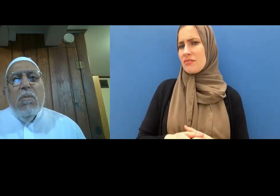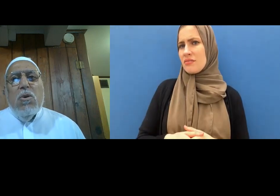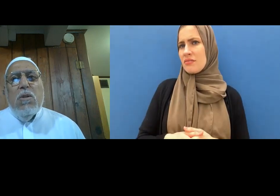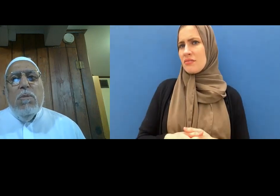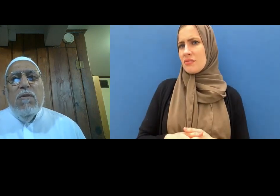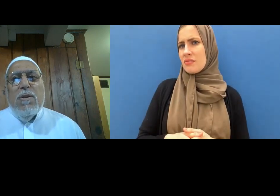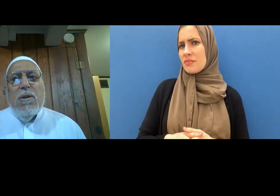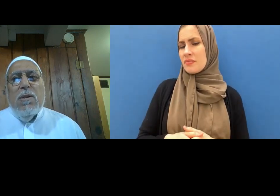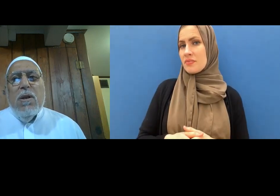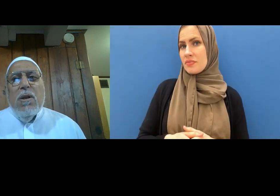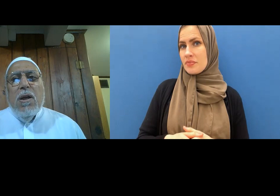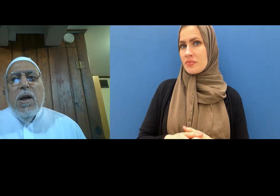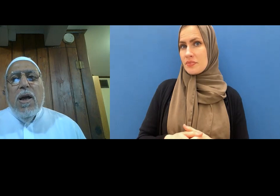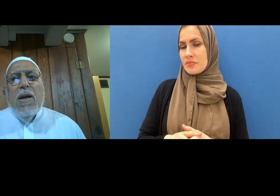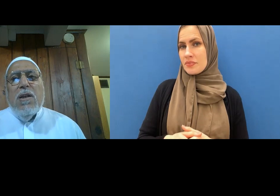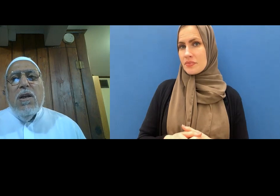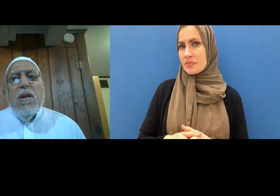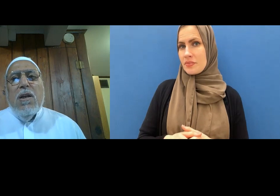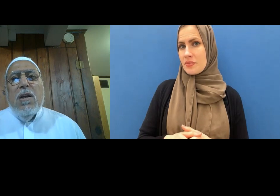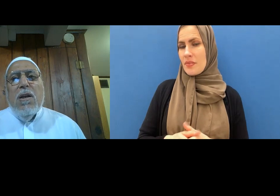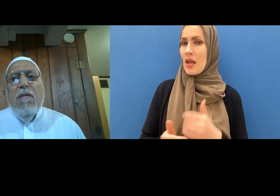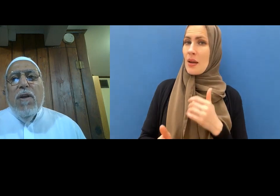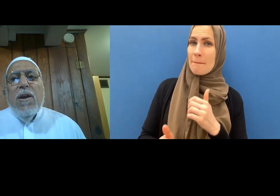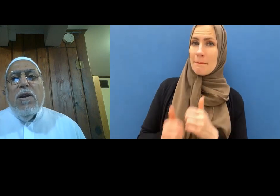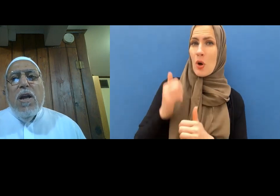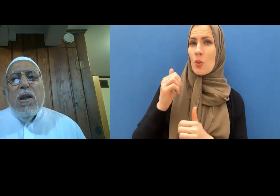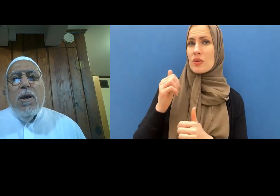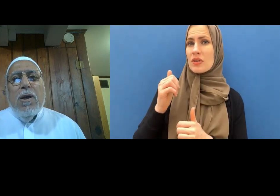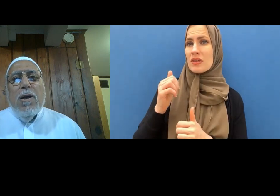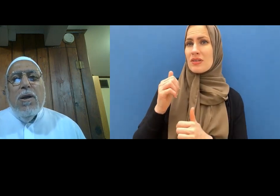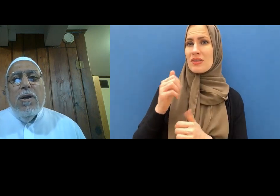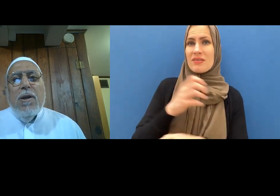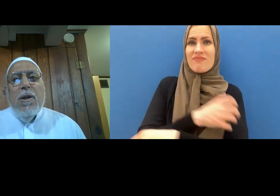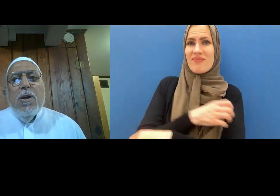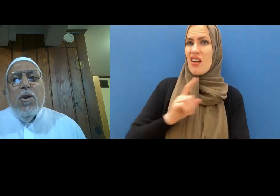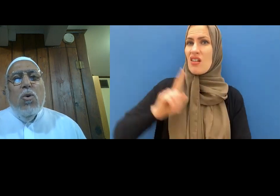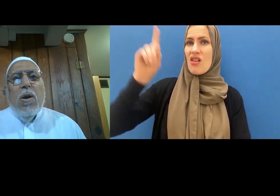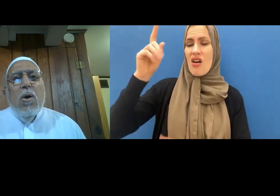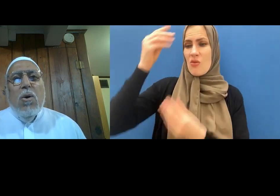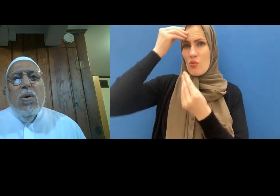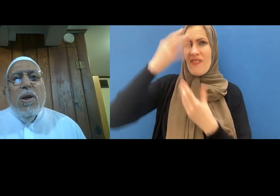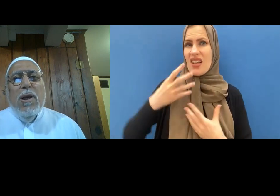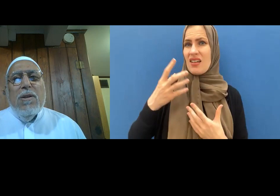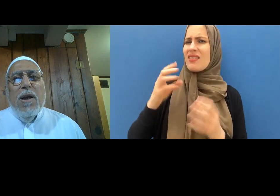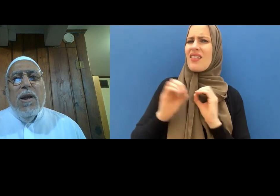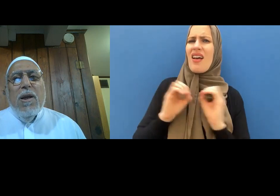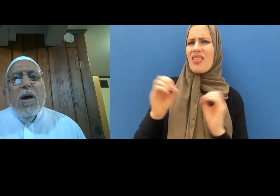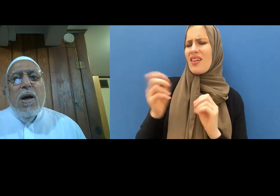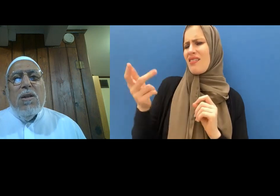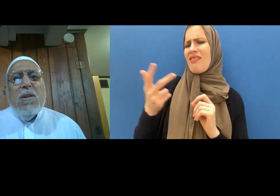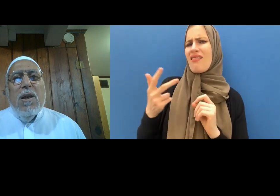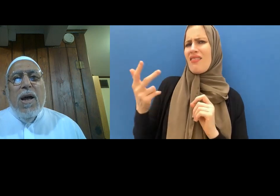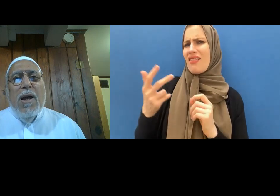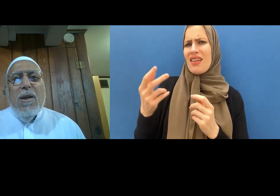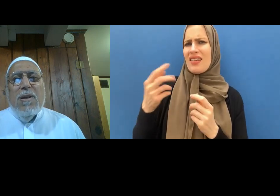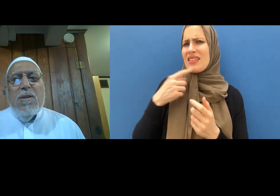And the Most Beneficent has revealed nothing. You are only telling